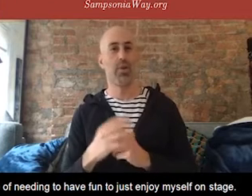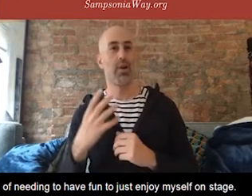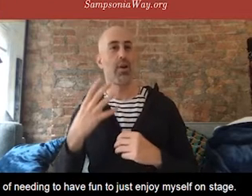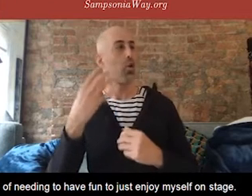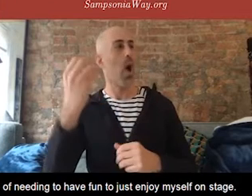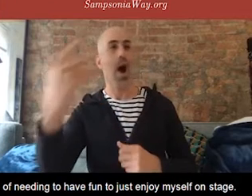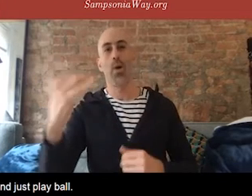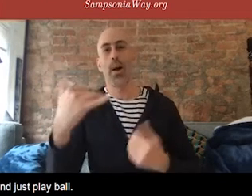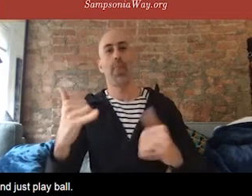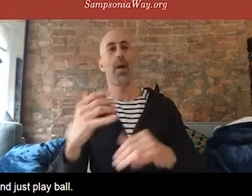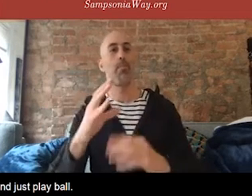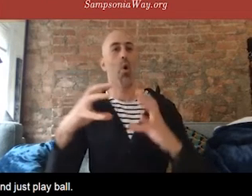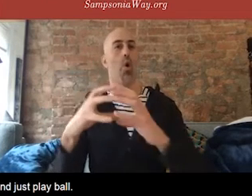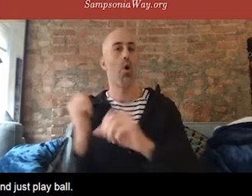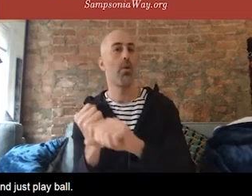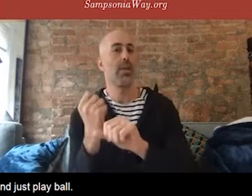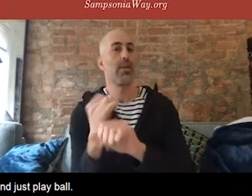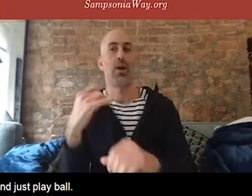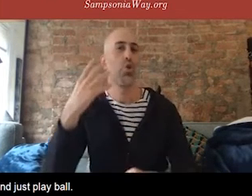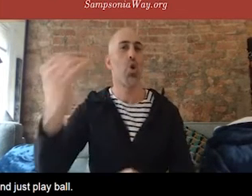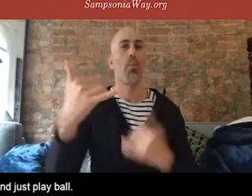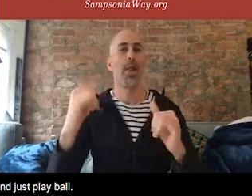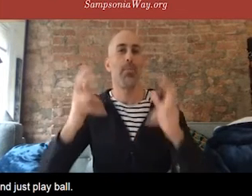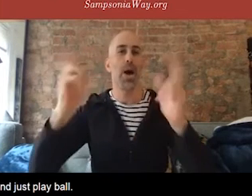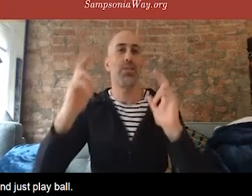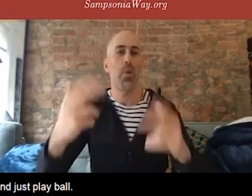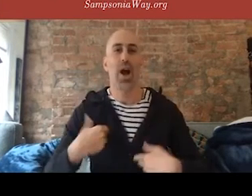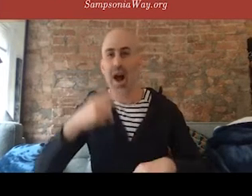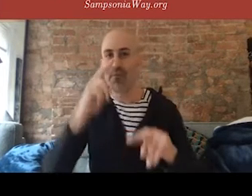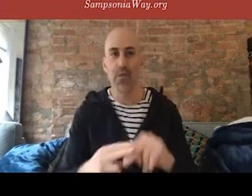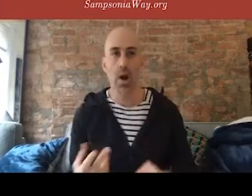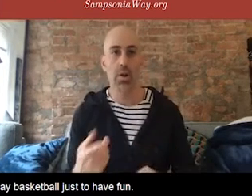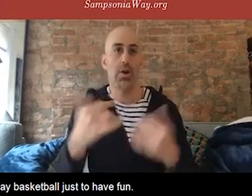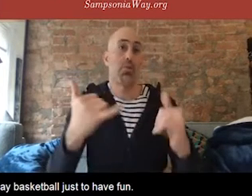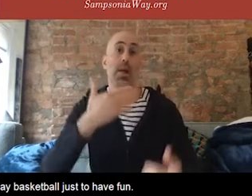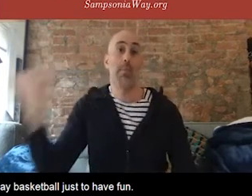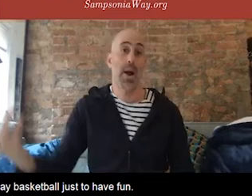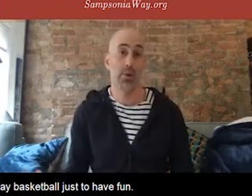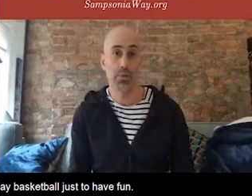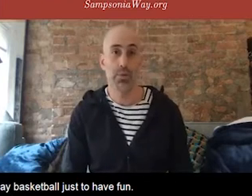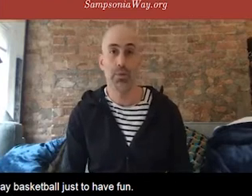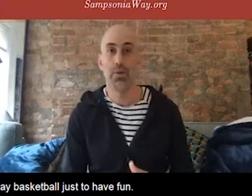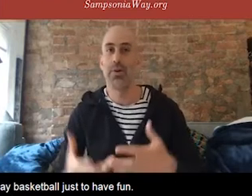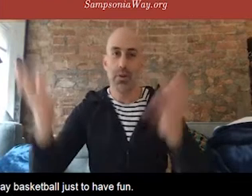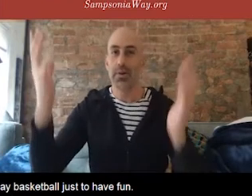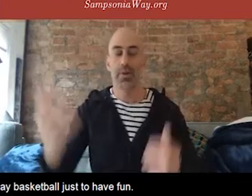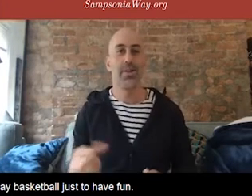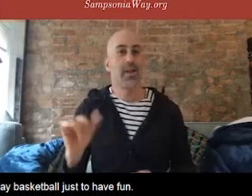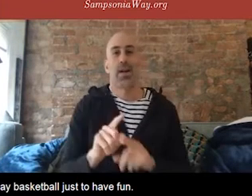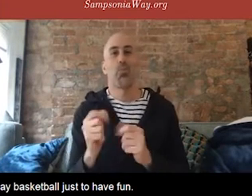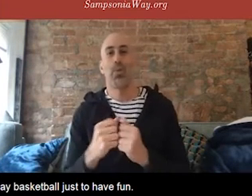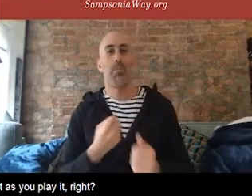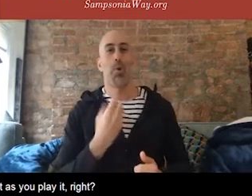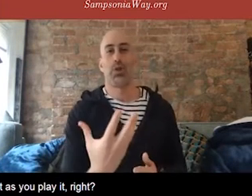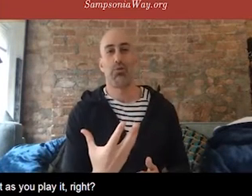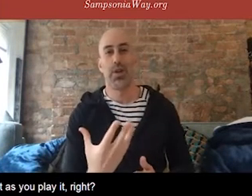enjoy myself on stage, to go out there and just play ball, you know? Yeah. Like, you go out to play basketball just to